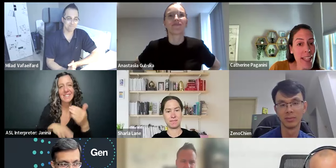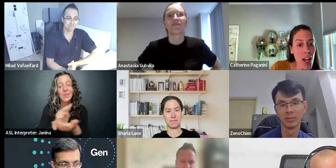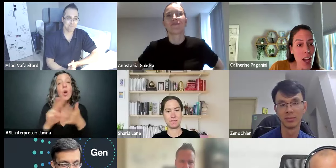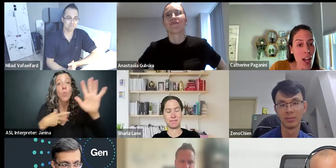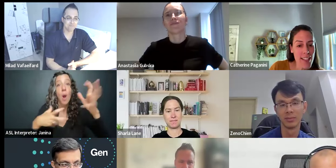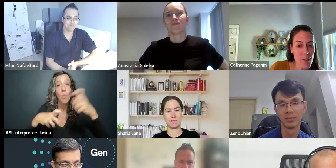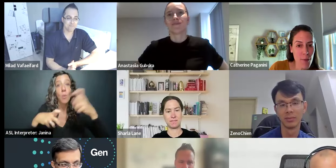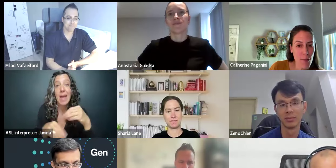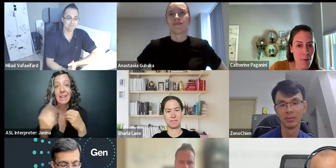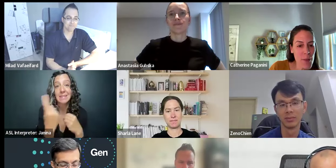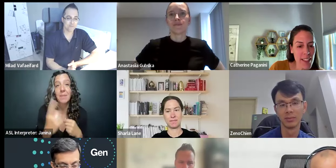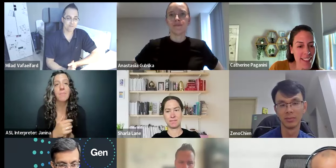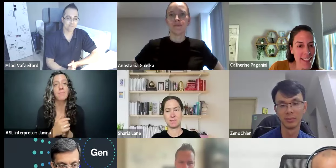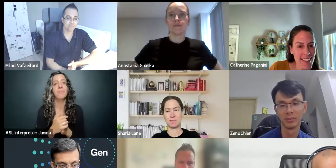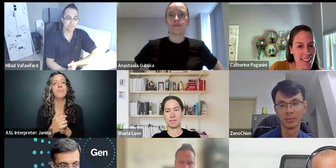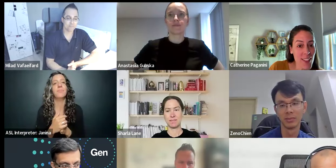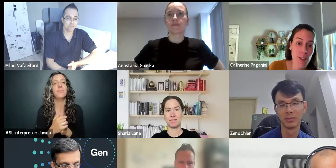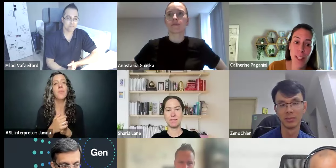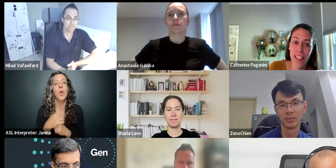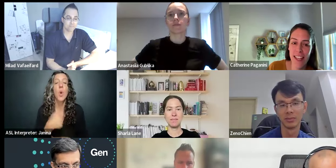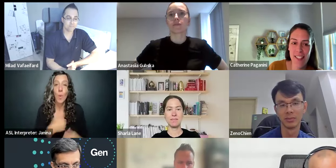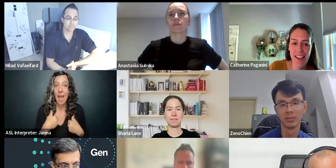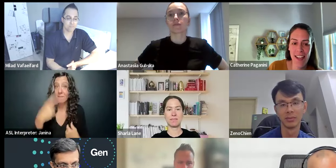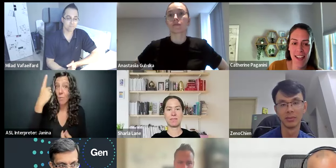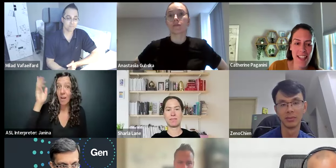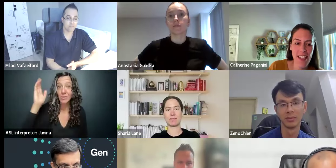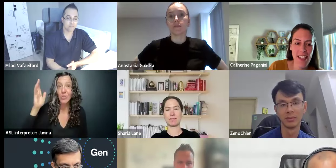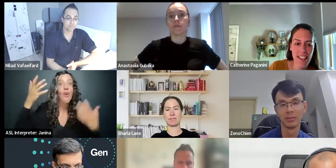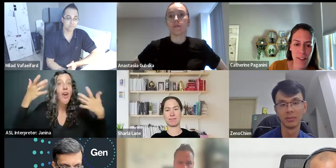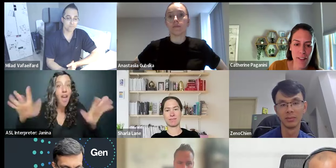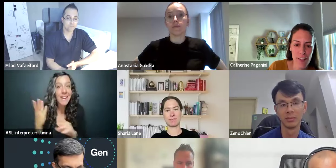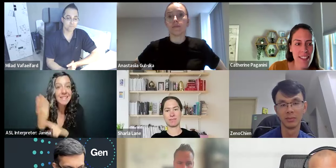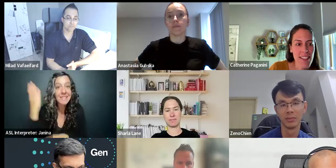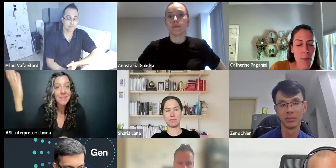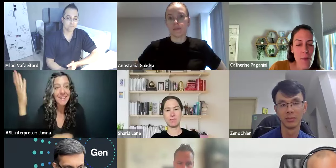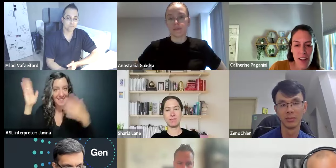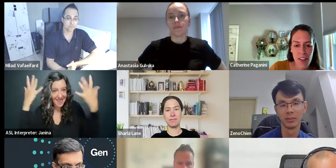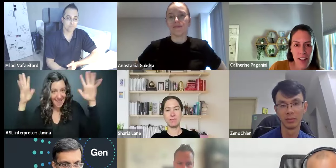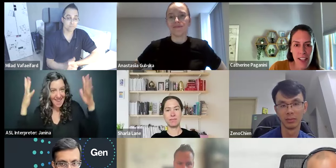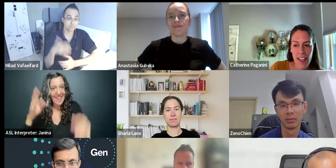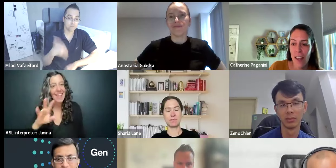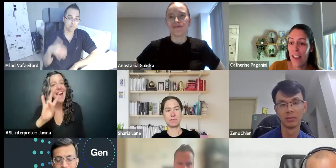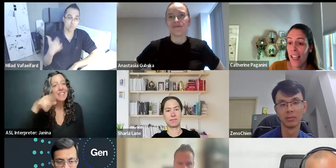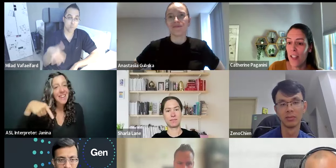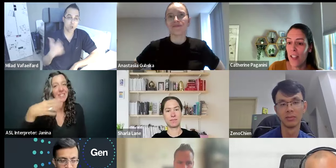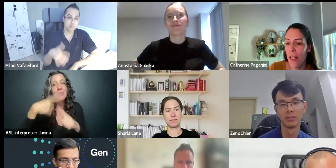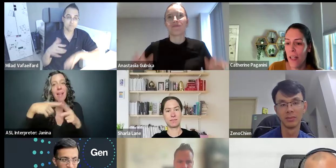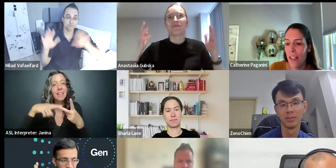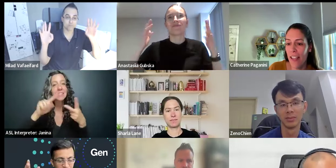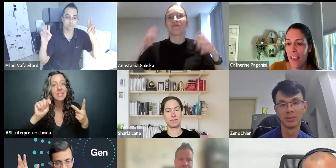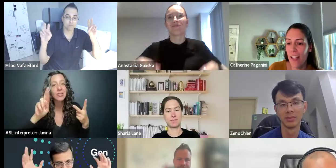So we have one talk that has already been submitted. So that's really exciting. So Anastasia and Travis are